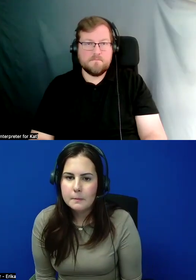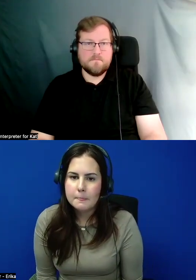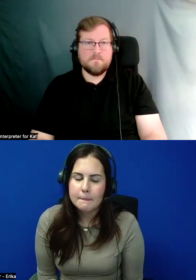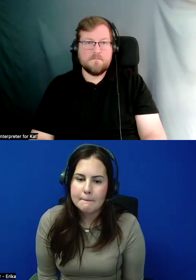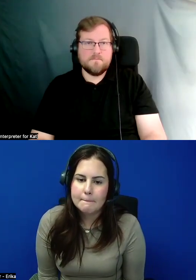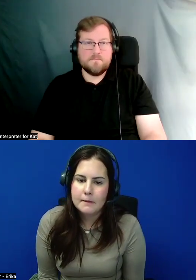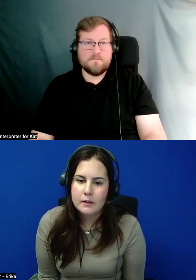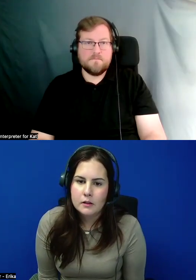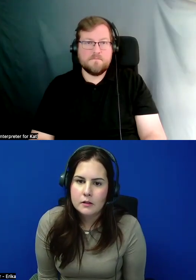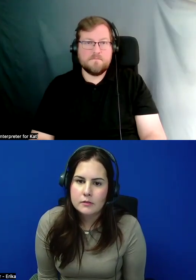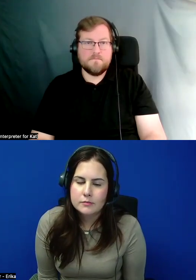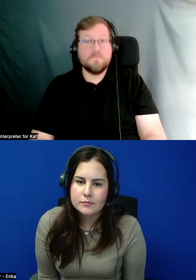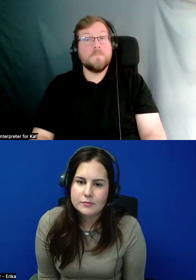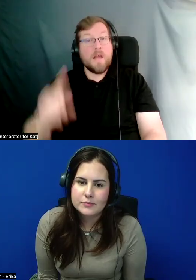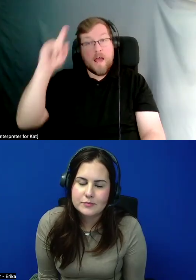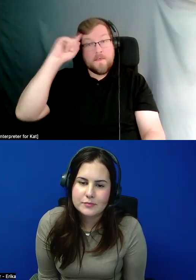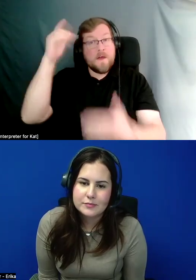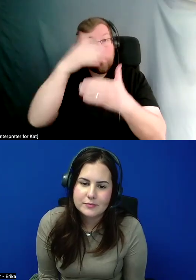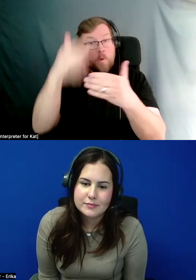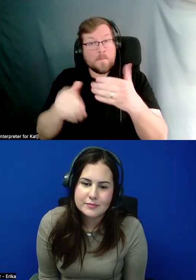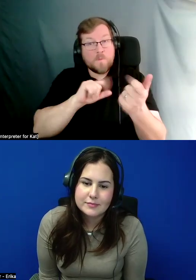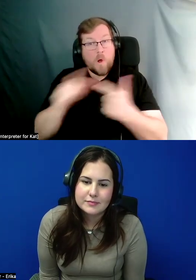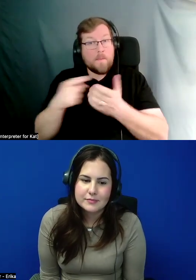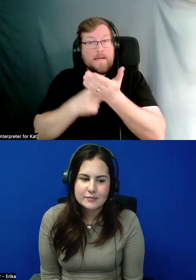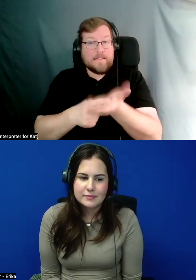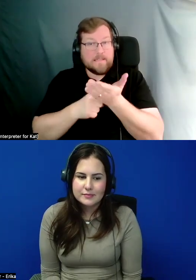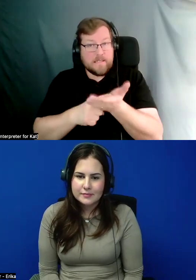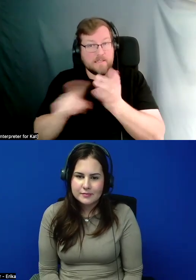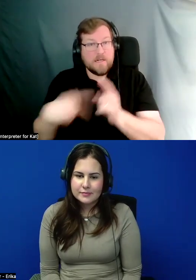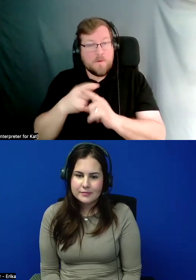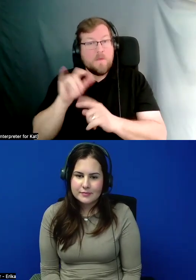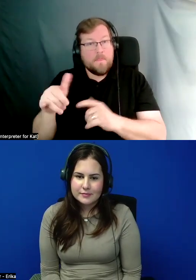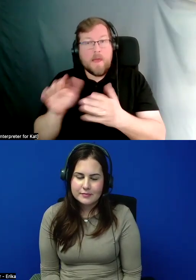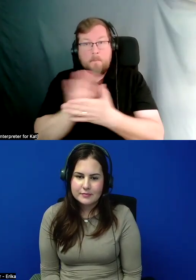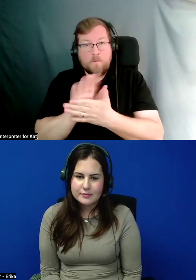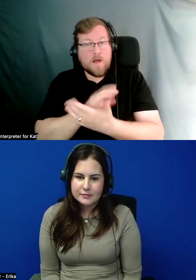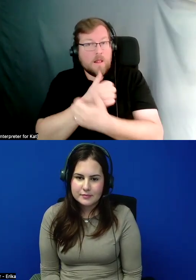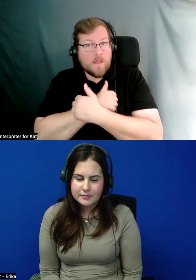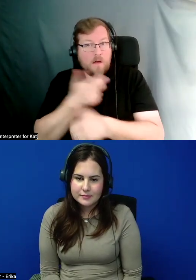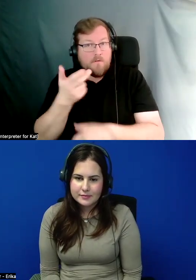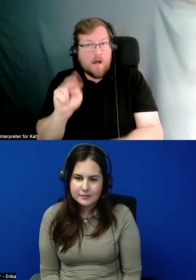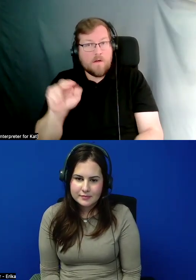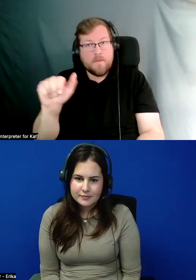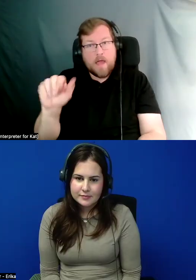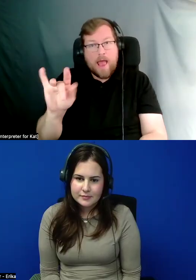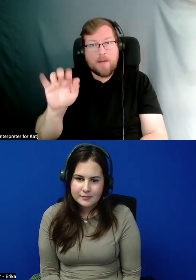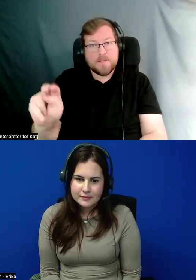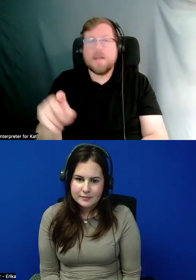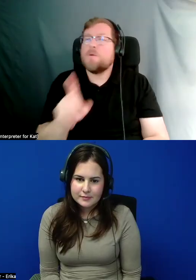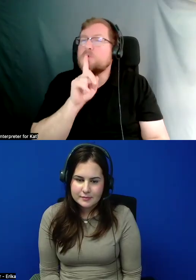That wrapped up my discussion about Love and the Amazon. I thought it was a really good movie. I mean, I enjoyed every